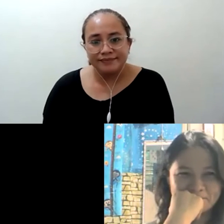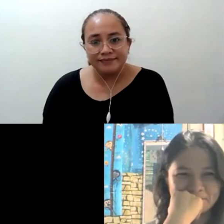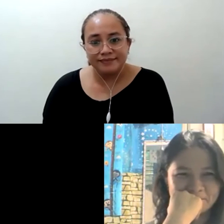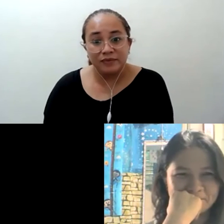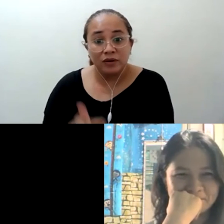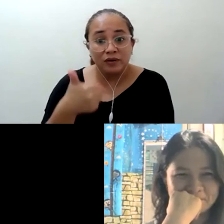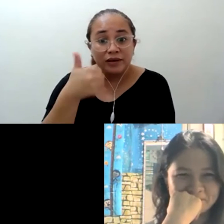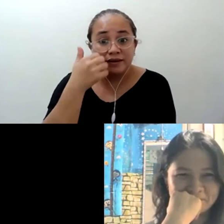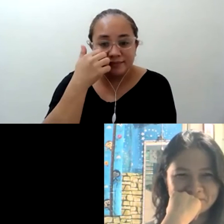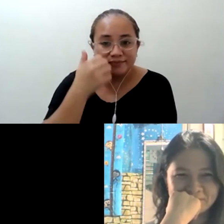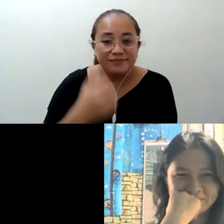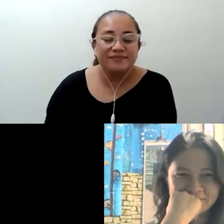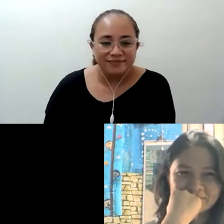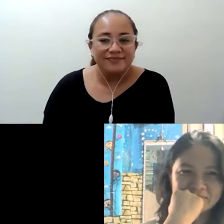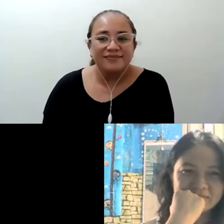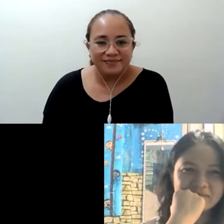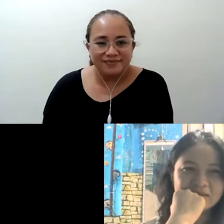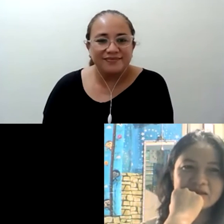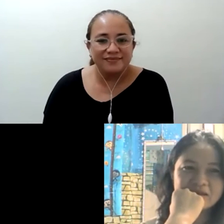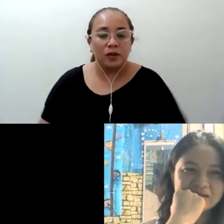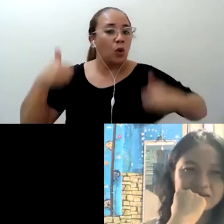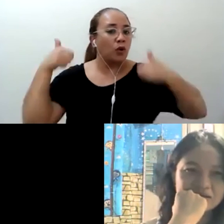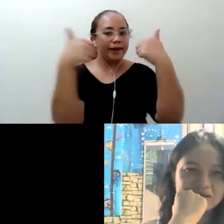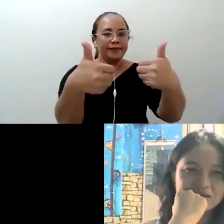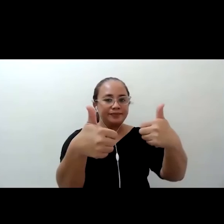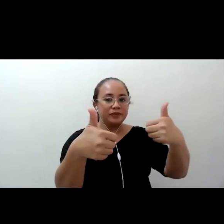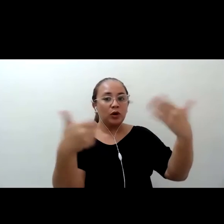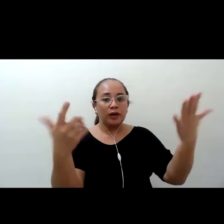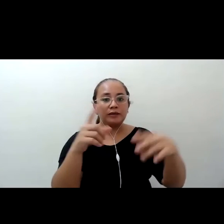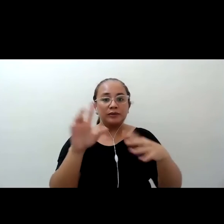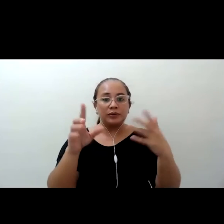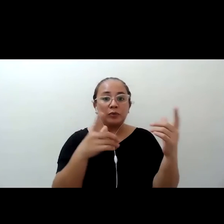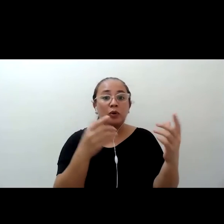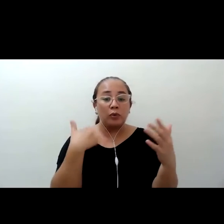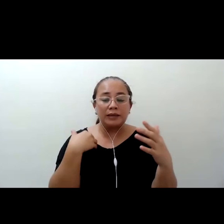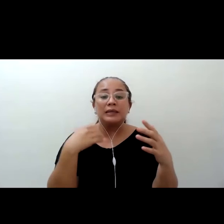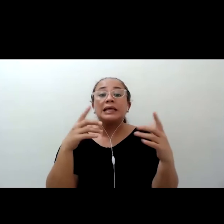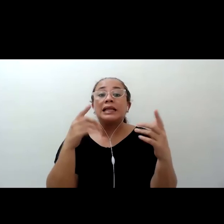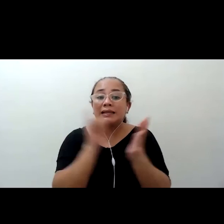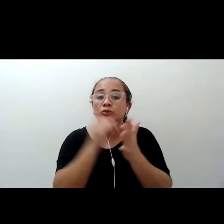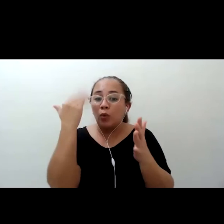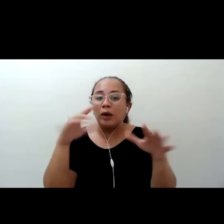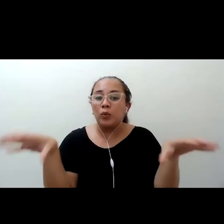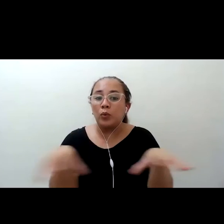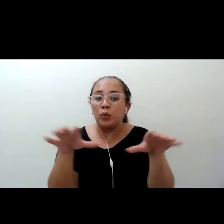Okay. All right, It's clear. clear. Okay. All right, that's why we do this step by step.